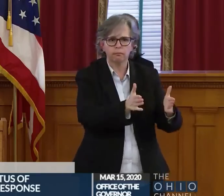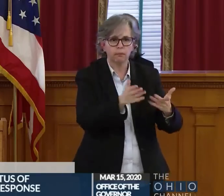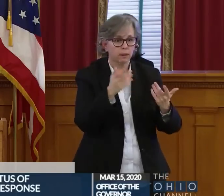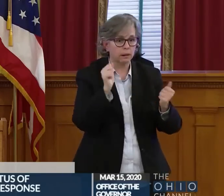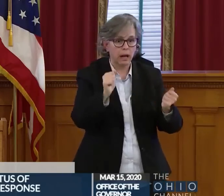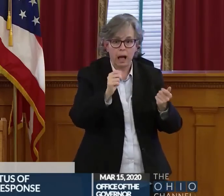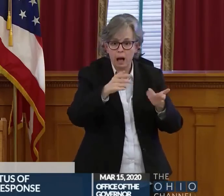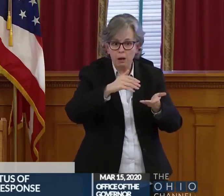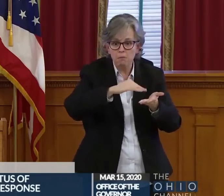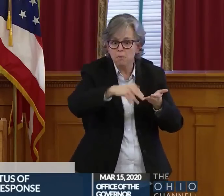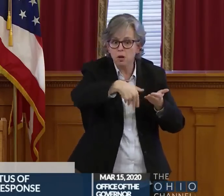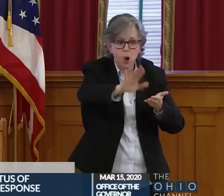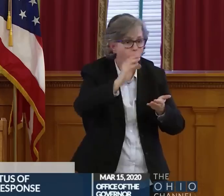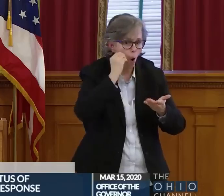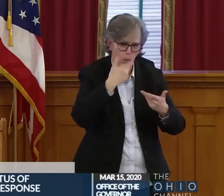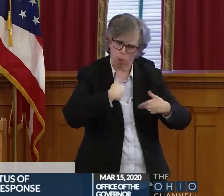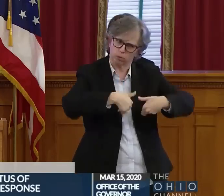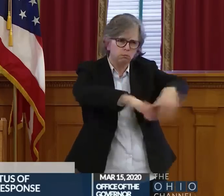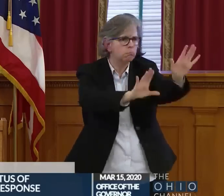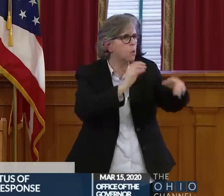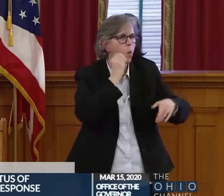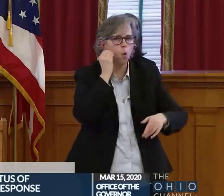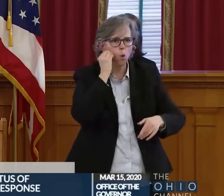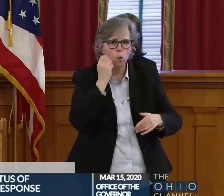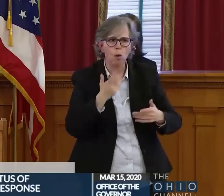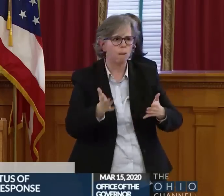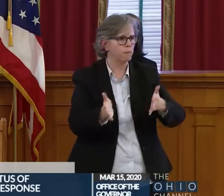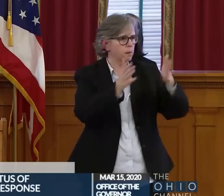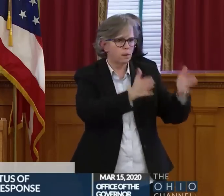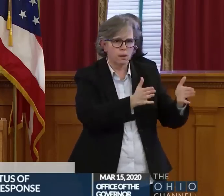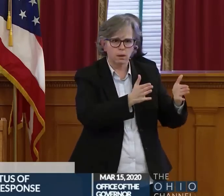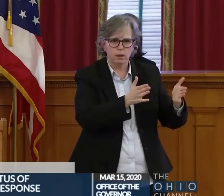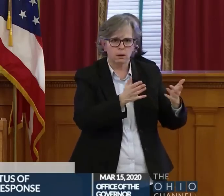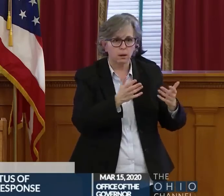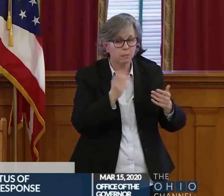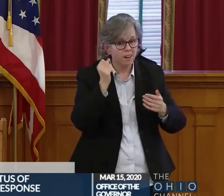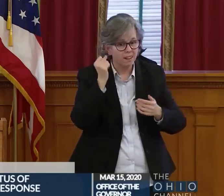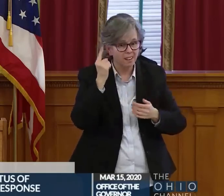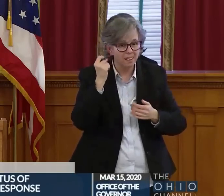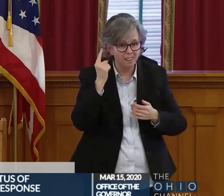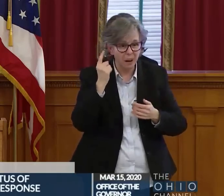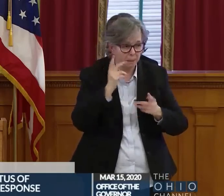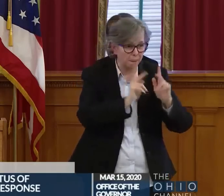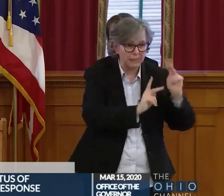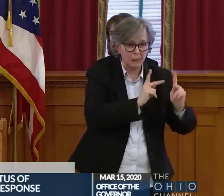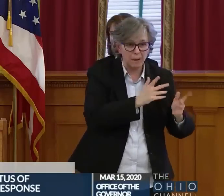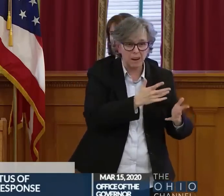home don't understand. It's very easy to think, especially when you're healthy right now, especially when it's just trickling that